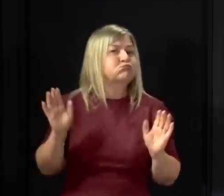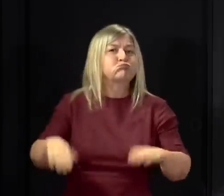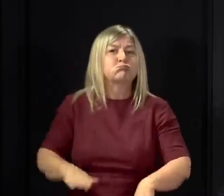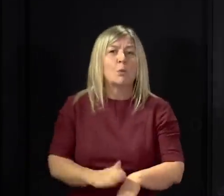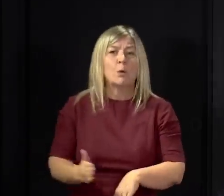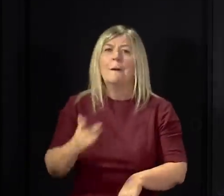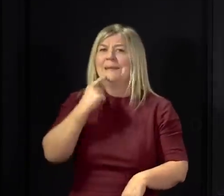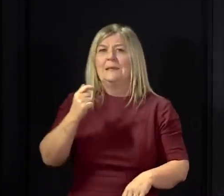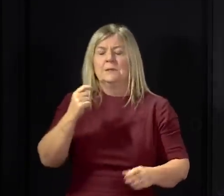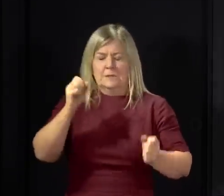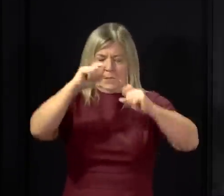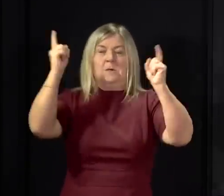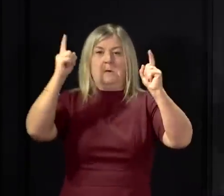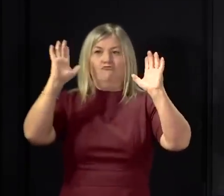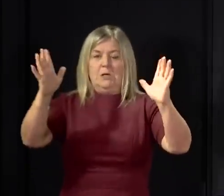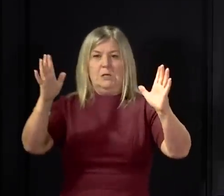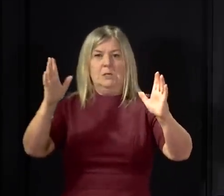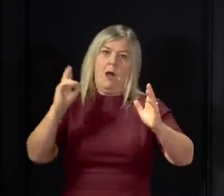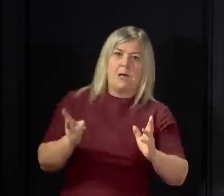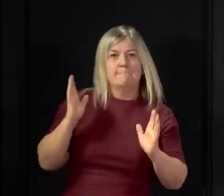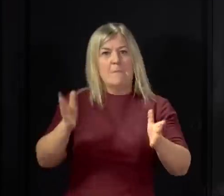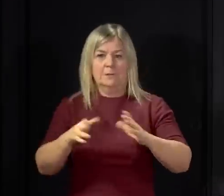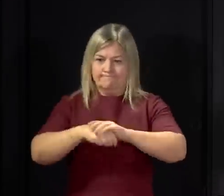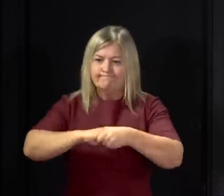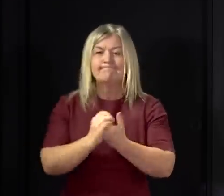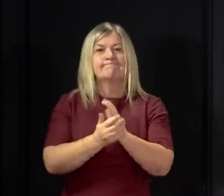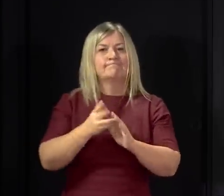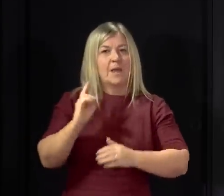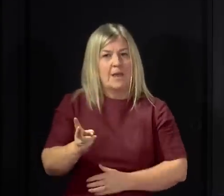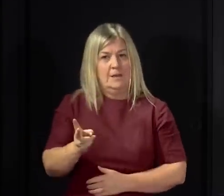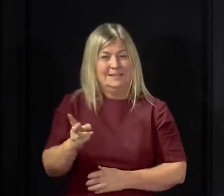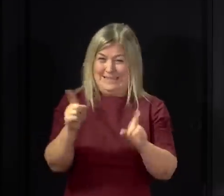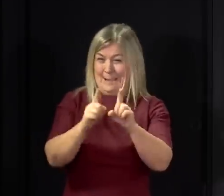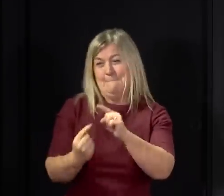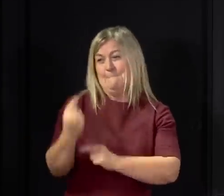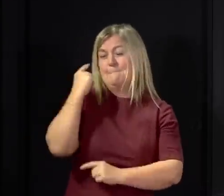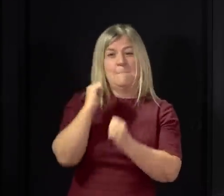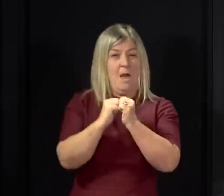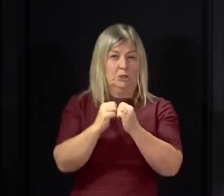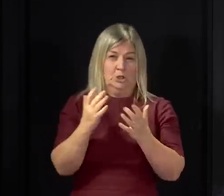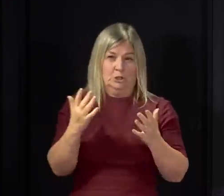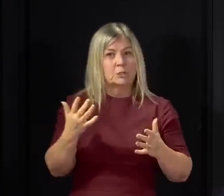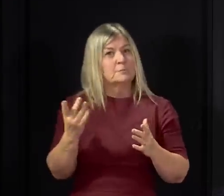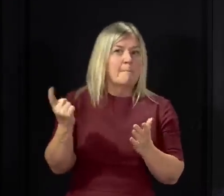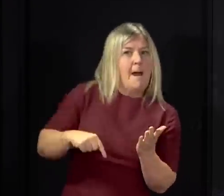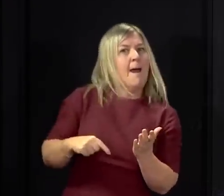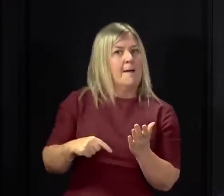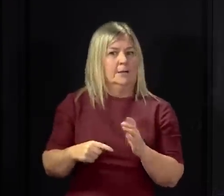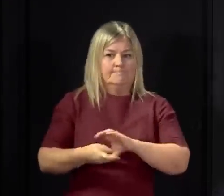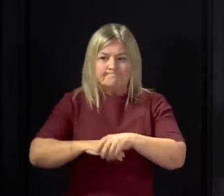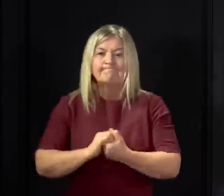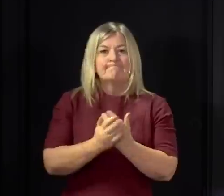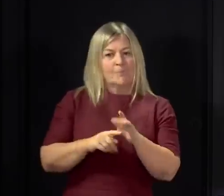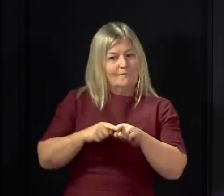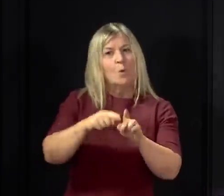guard again. It is as important now as it was back in February and March that we follow all of that advice very, very